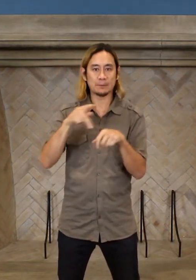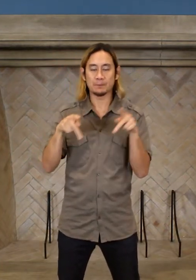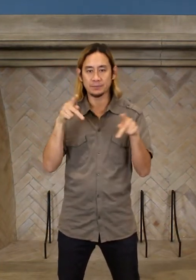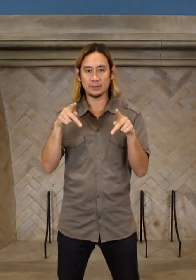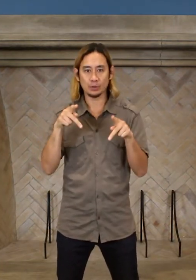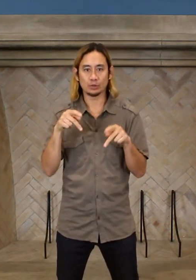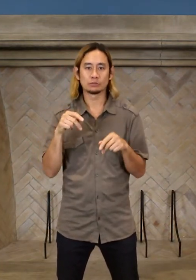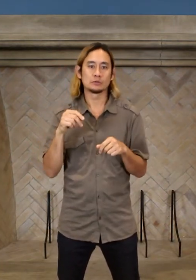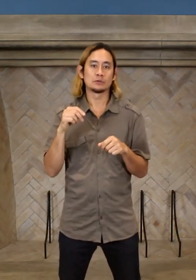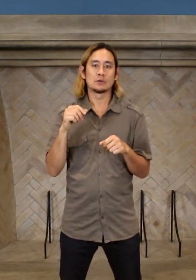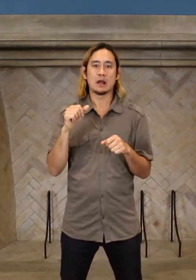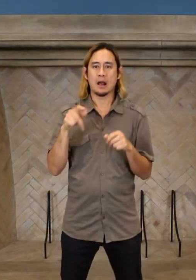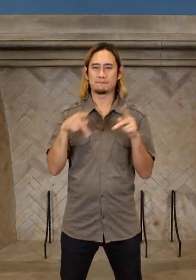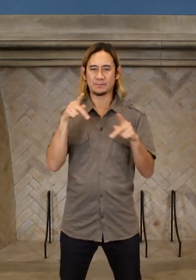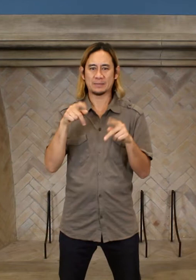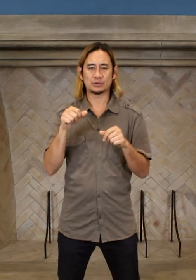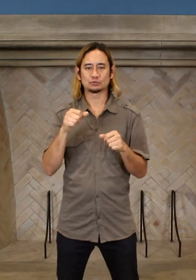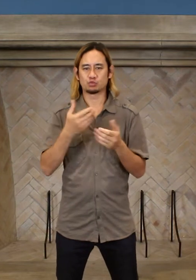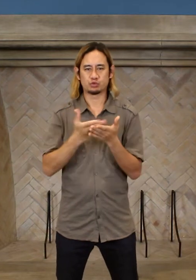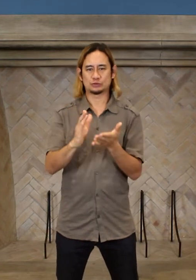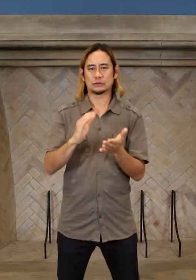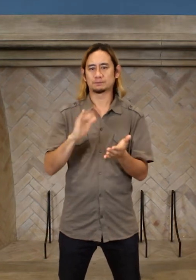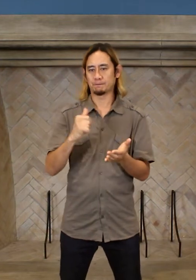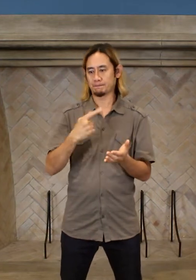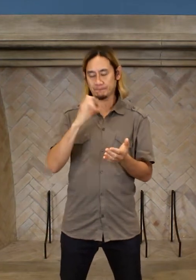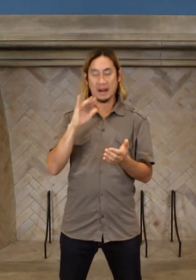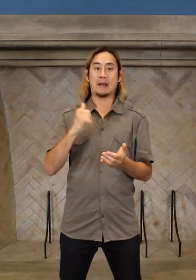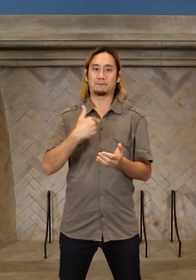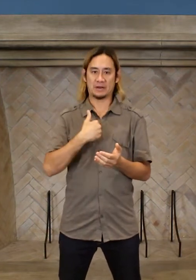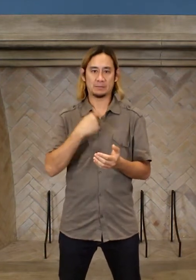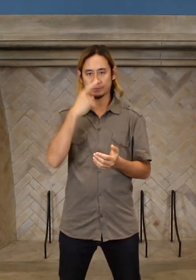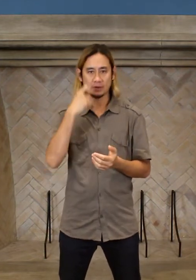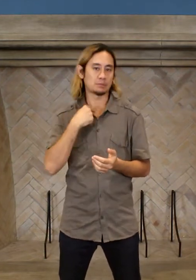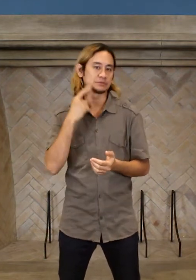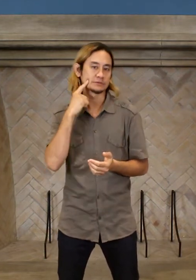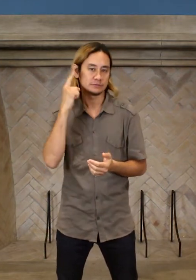When I tried to say hi to people there, they rejected me because I was deaf.